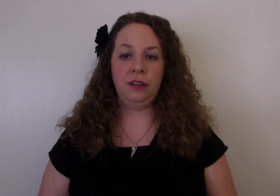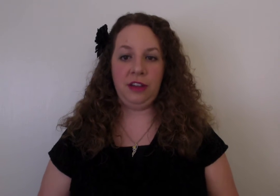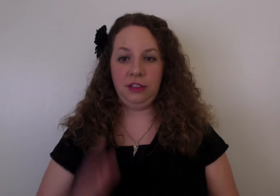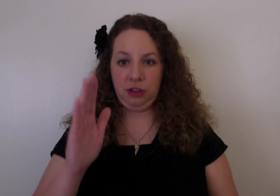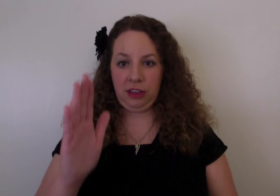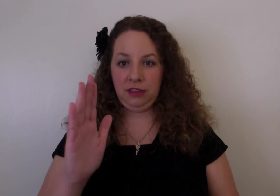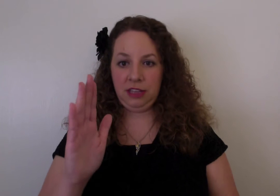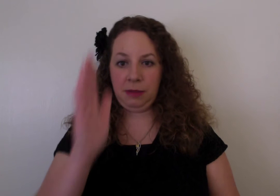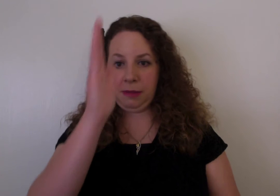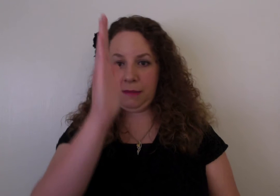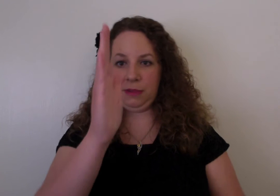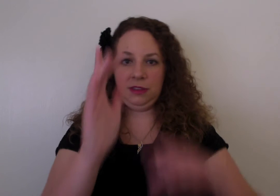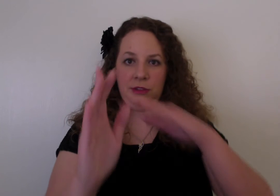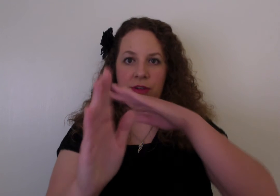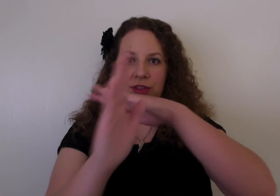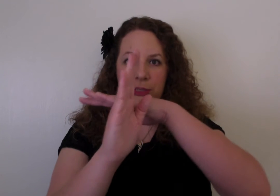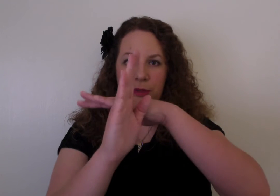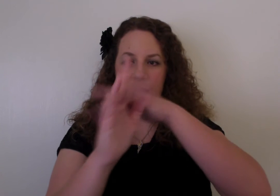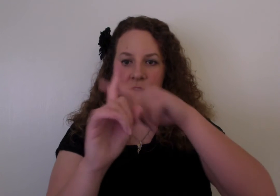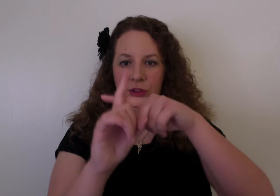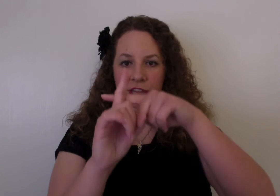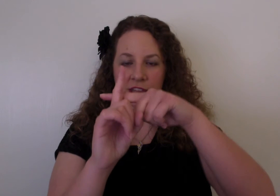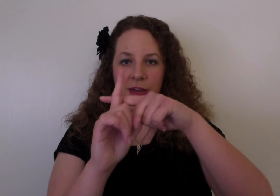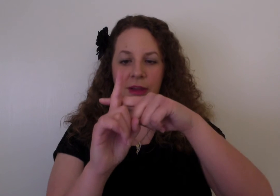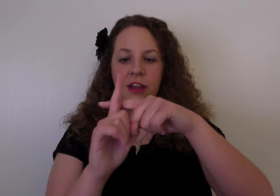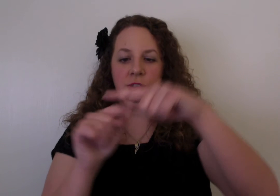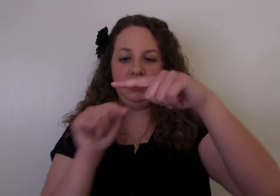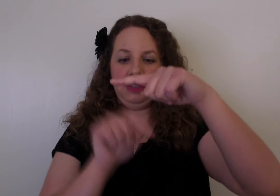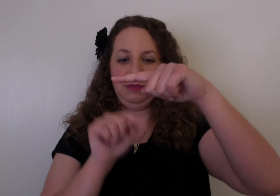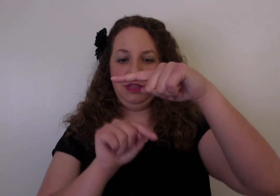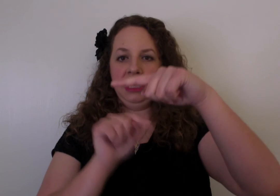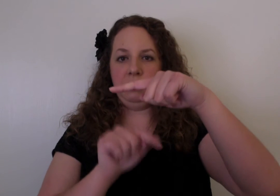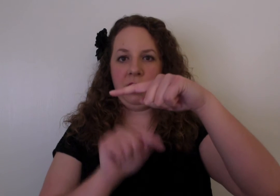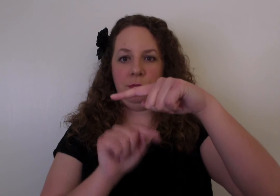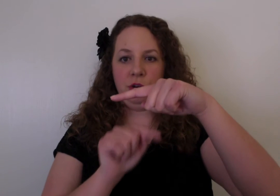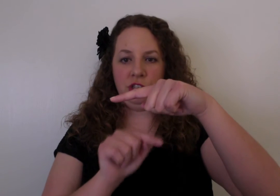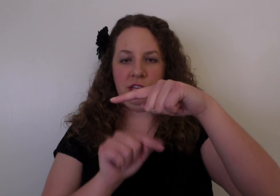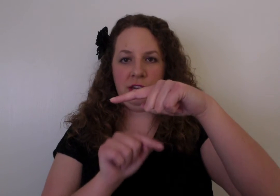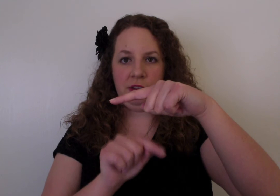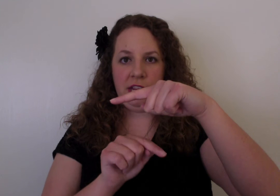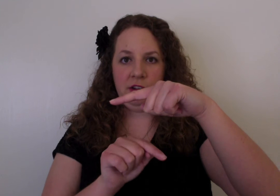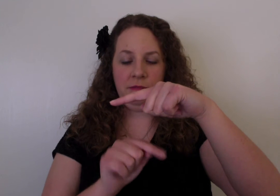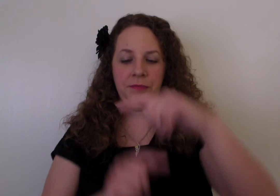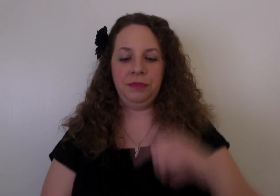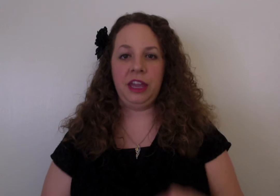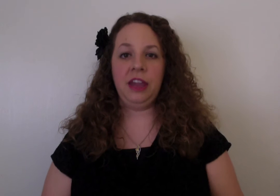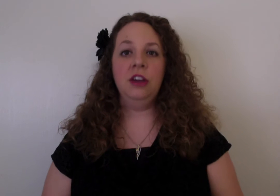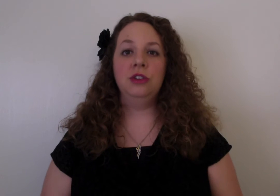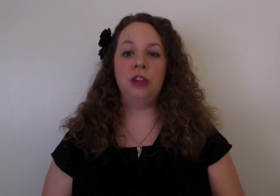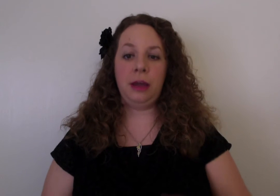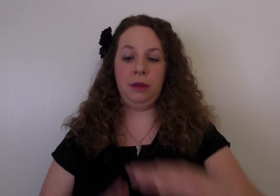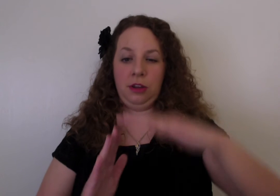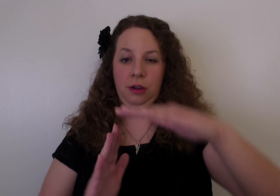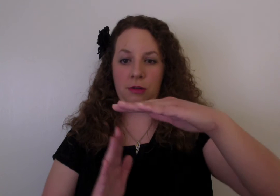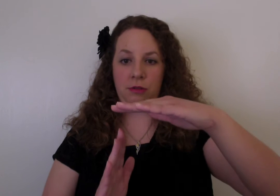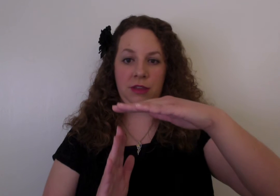I take my map, it's going this way, if you're looking at it that way, so it's going to be this bottom portion down here. Okay, so I would go, okay,